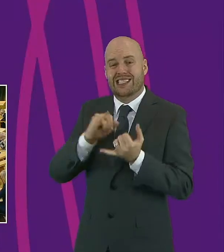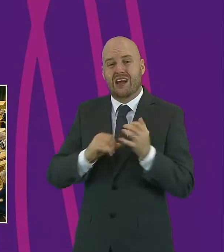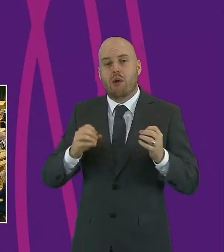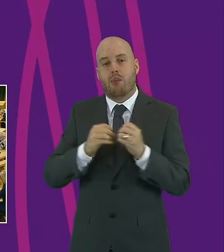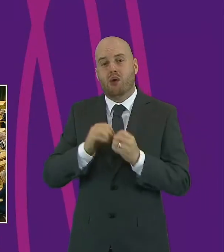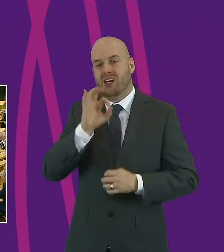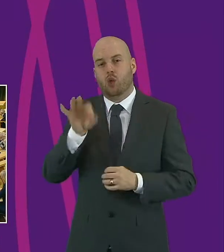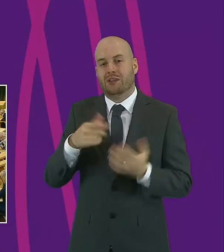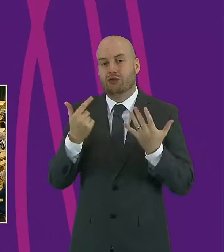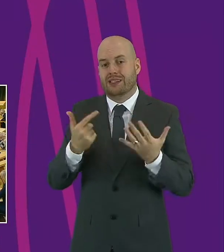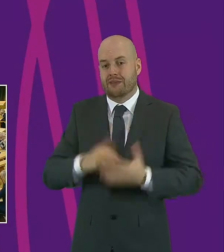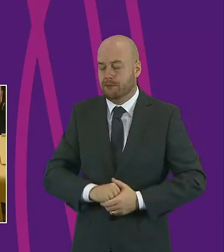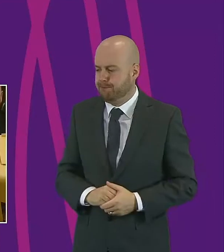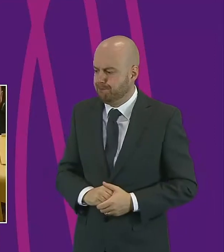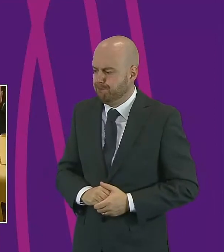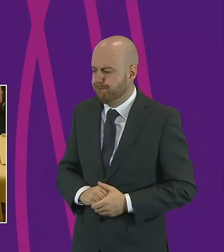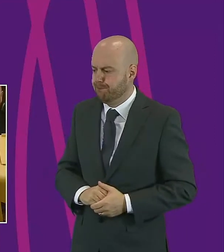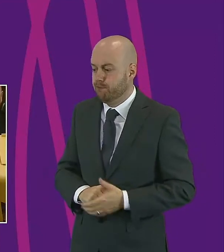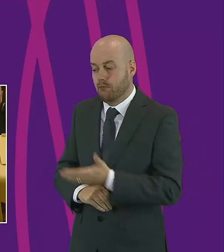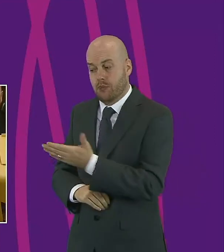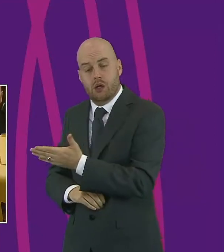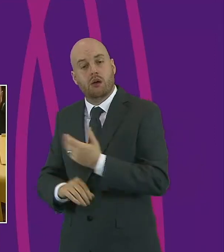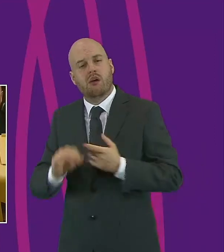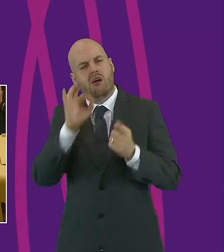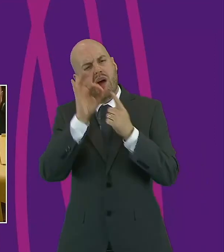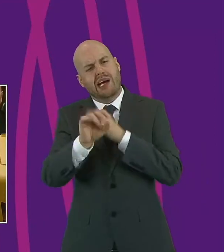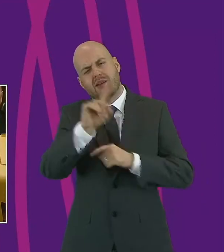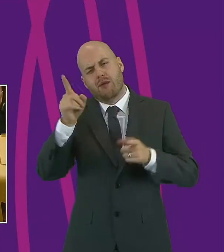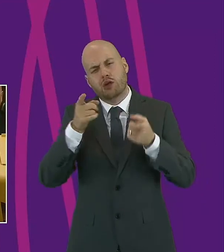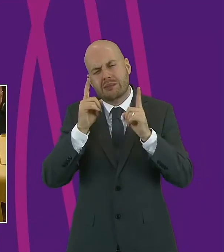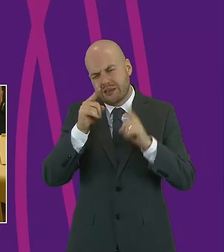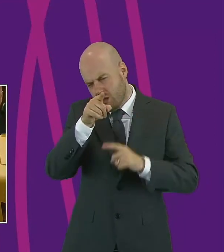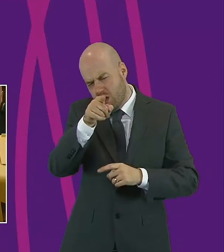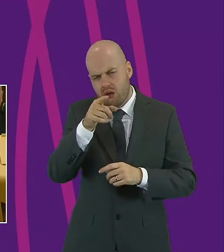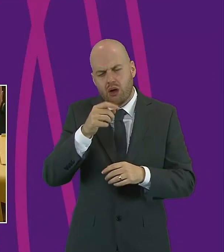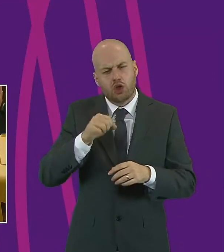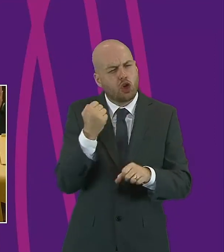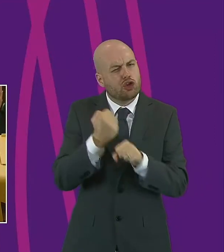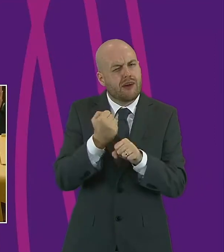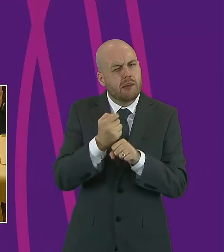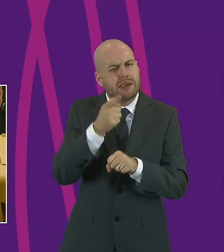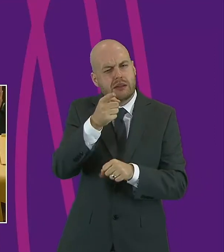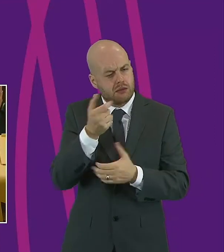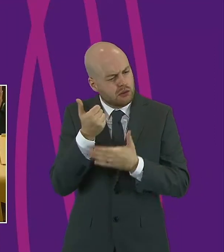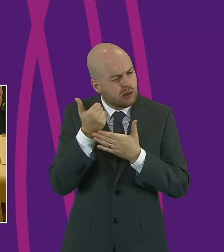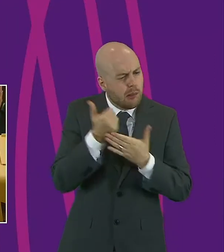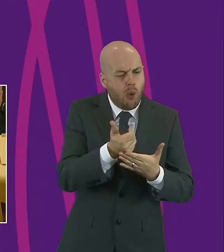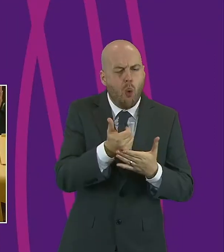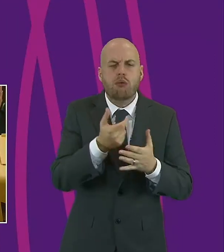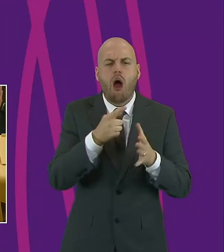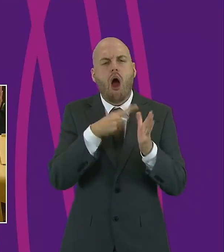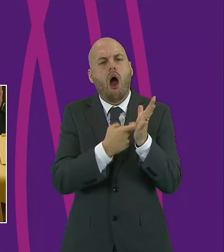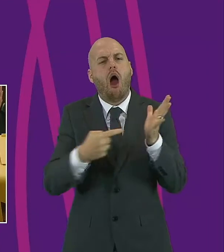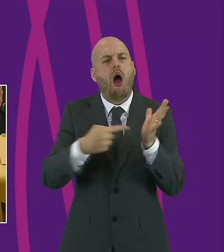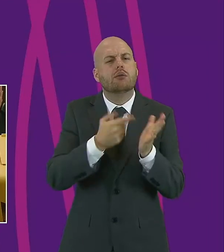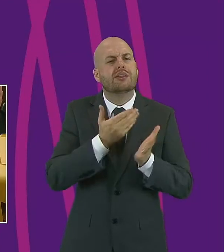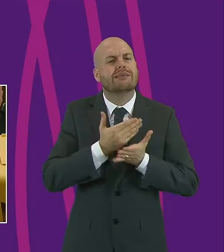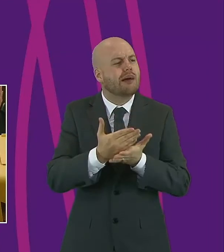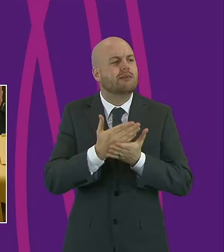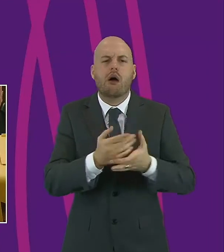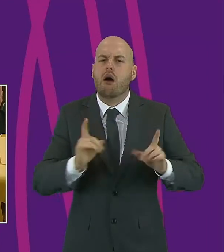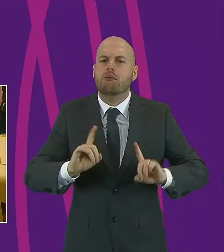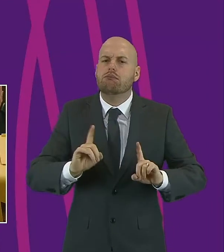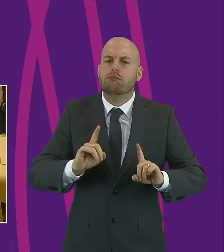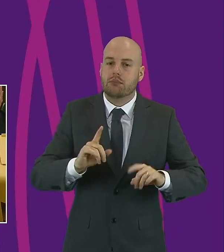Presiding Officer. To ask the First Minister what support the Scottish Government is providing for the arts sector in light of reported concerns regarding the impact